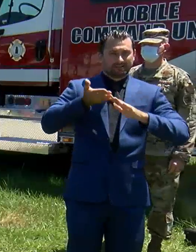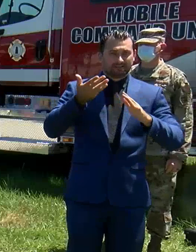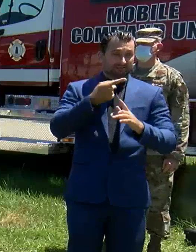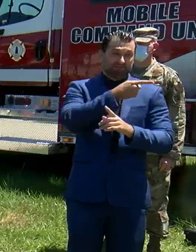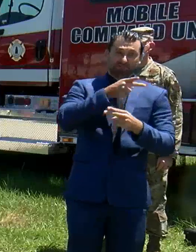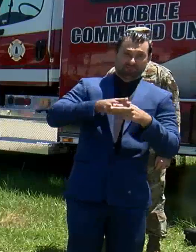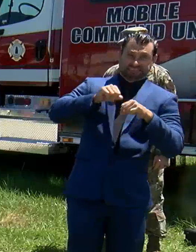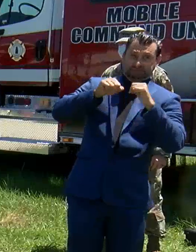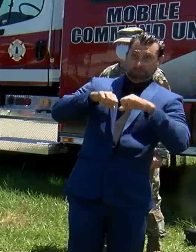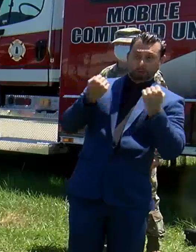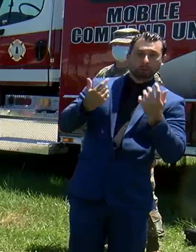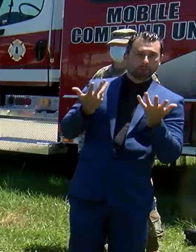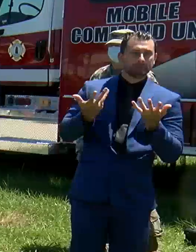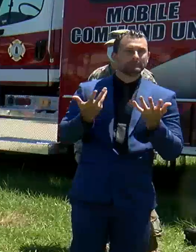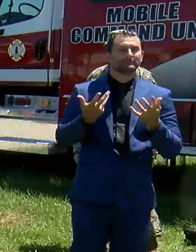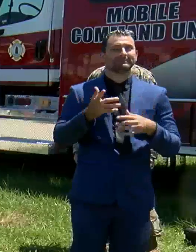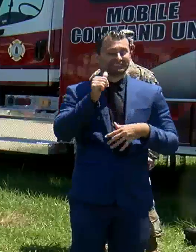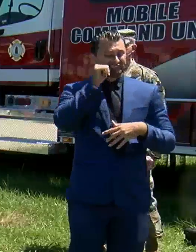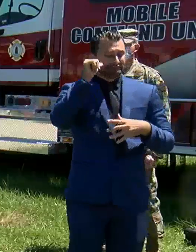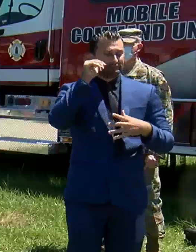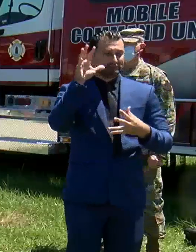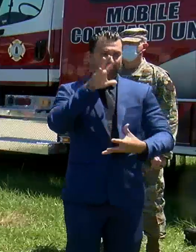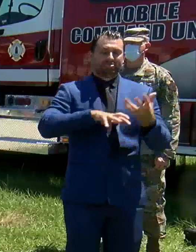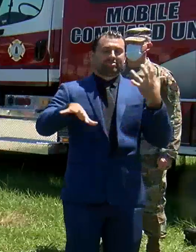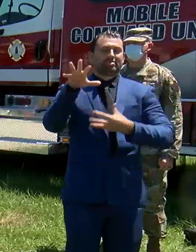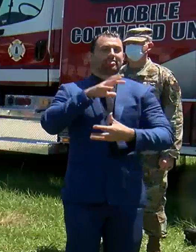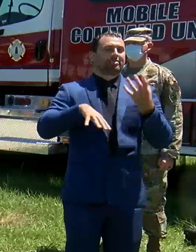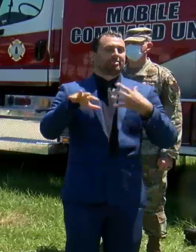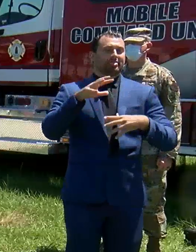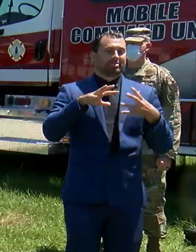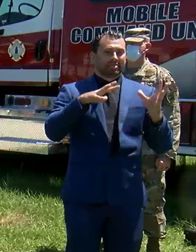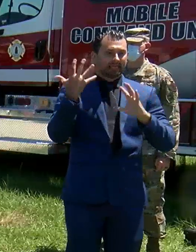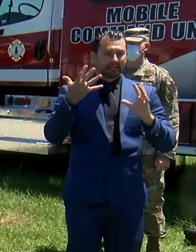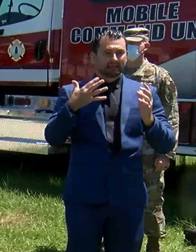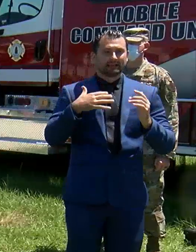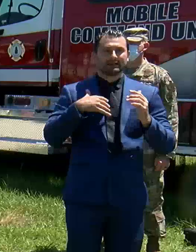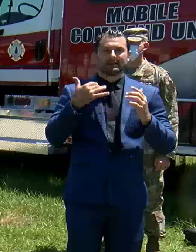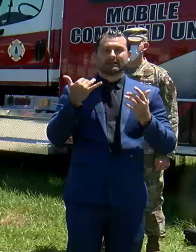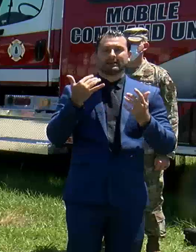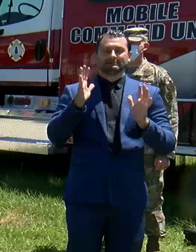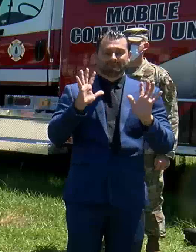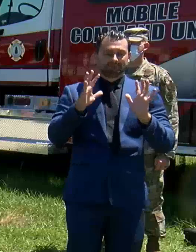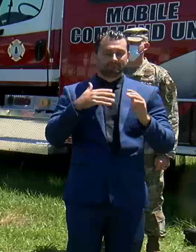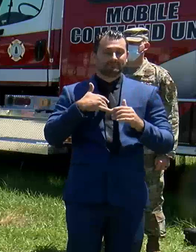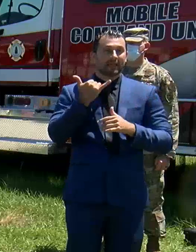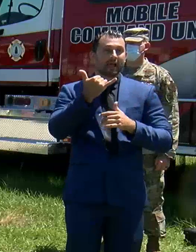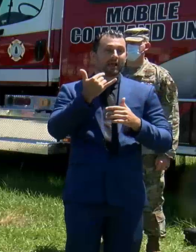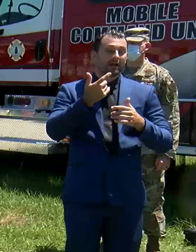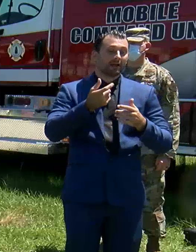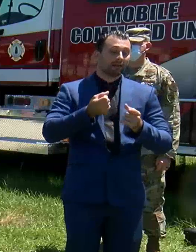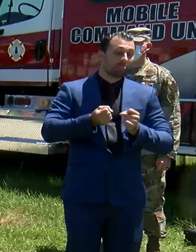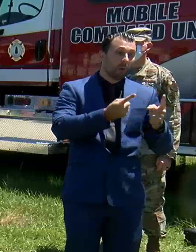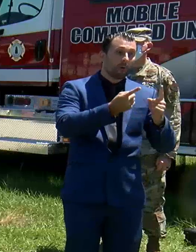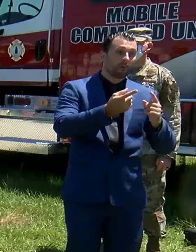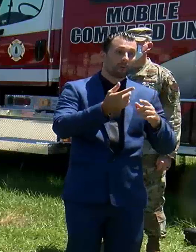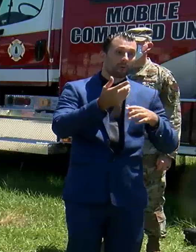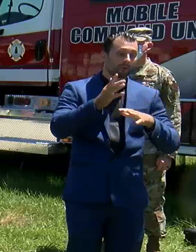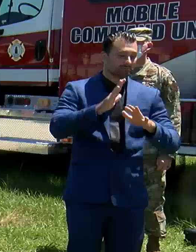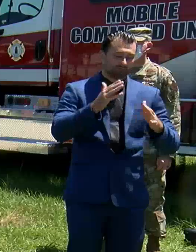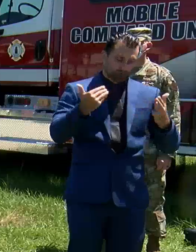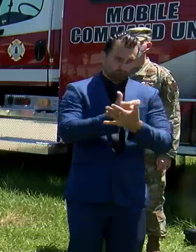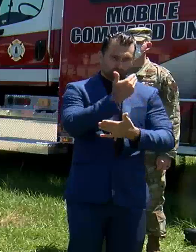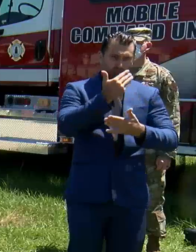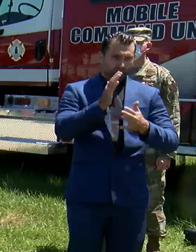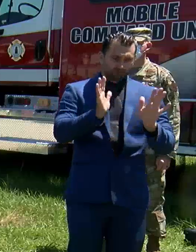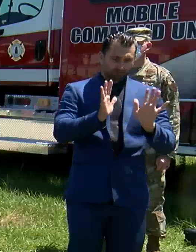So we looked at, can you just get a new one? And the bottom line is that would have taken like a year. It was not viable. Can you figure out a way to just go